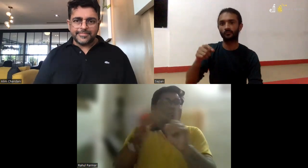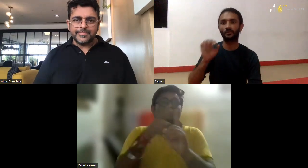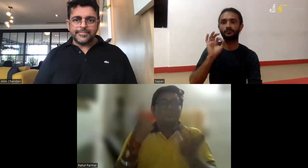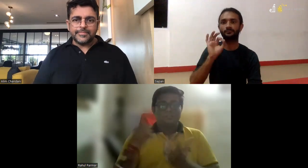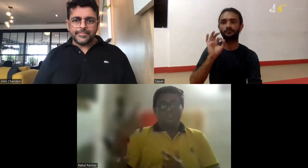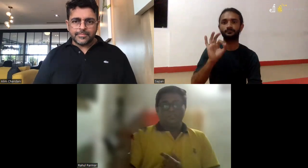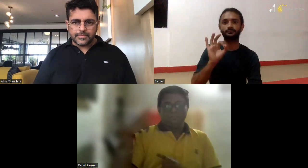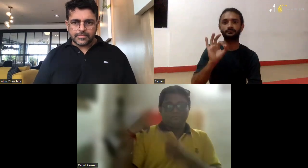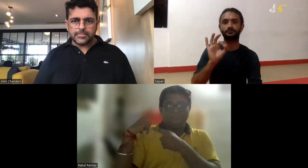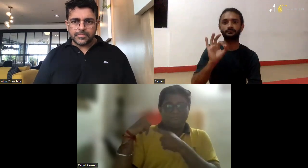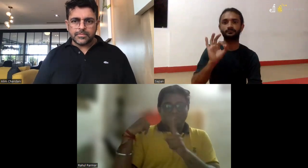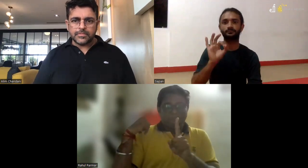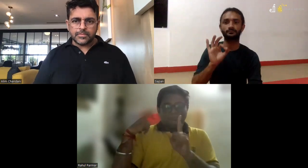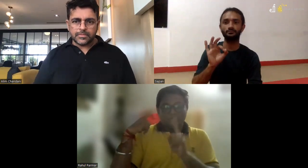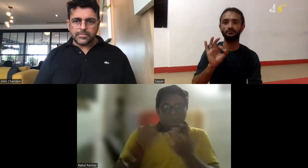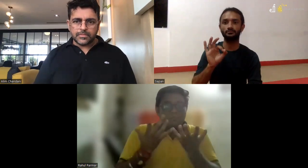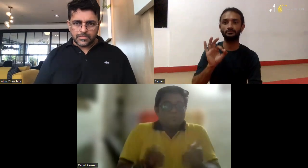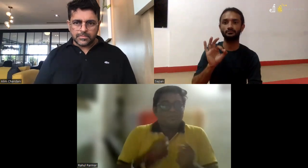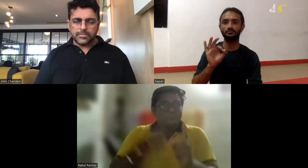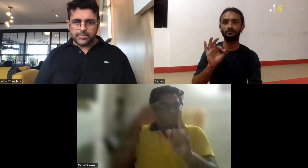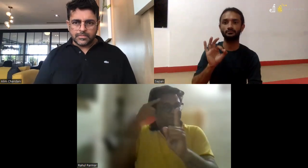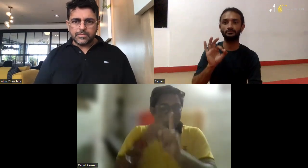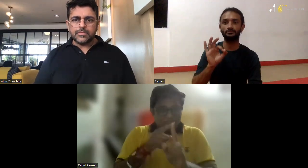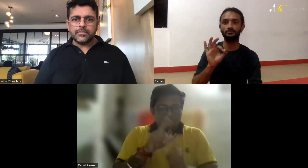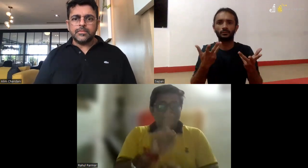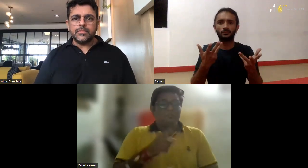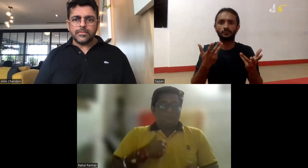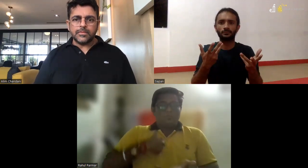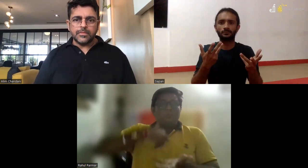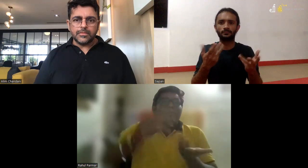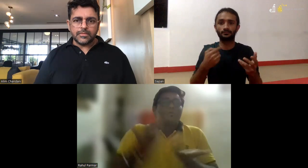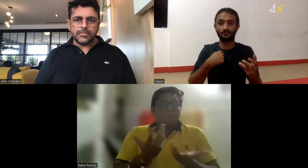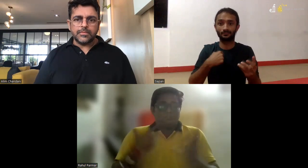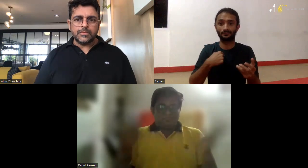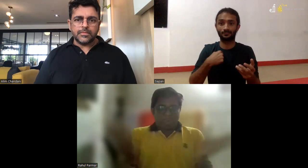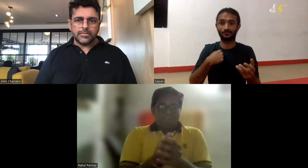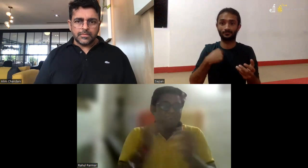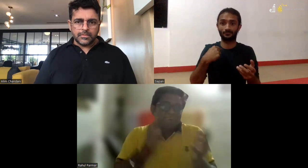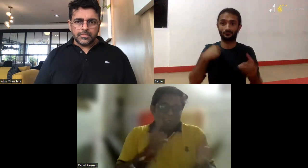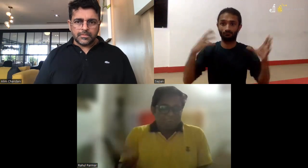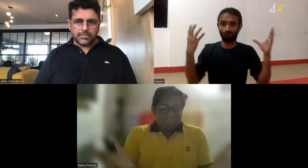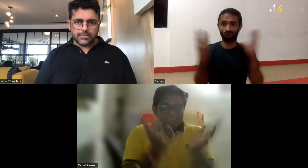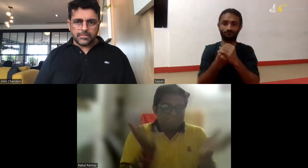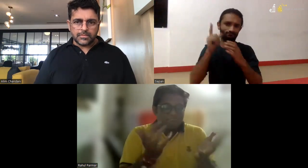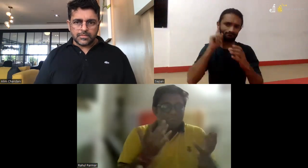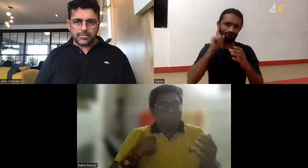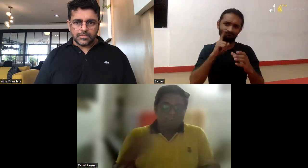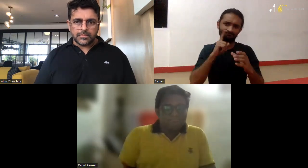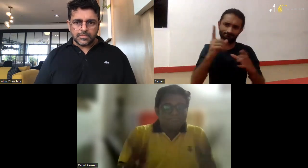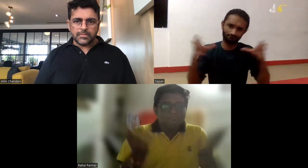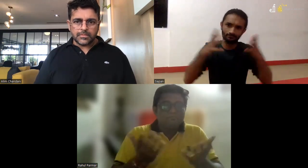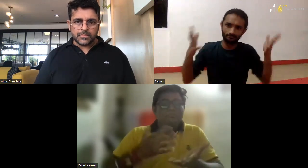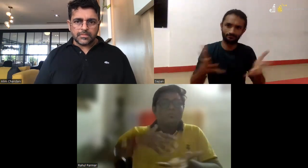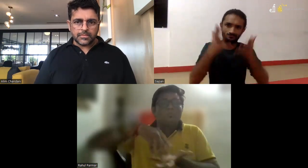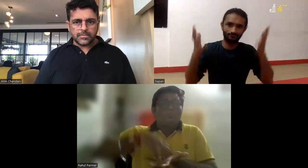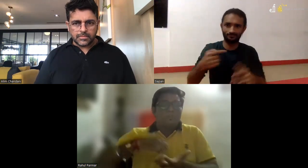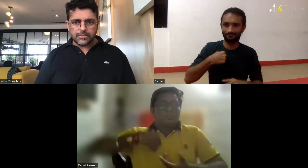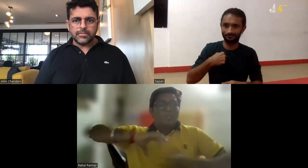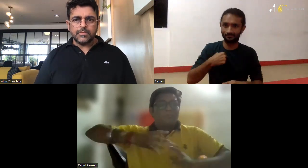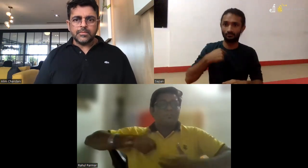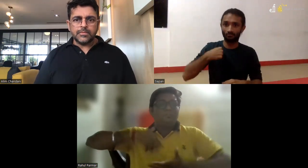Age. Should we switch? Okay. Yeah, I understand, but they have, I